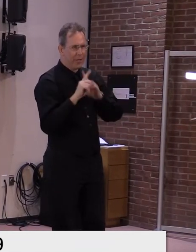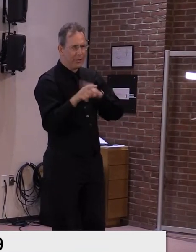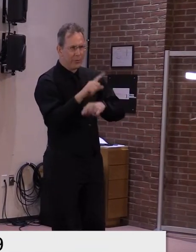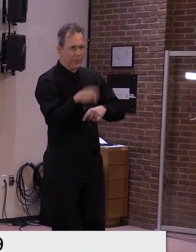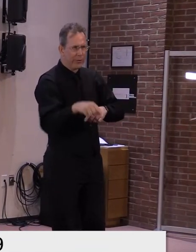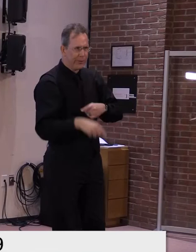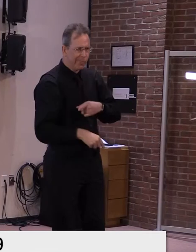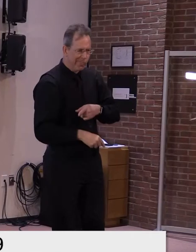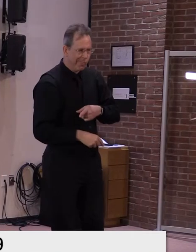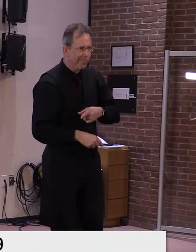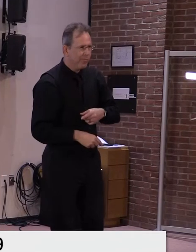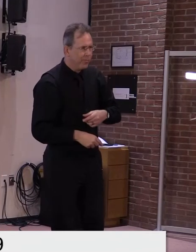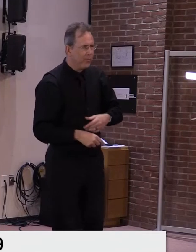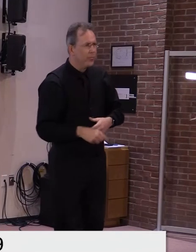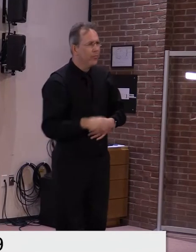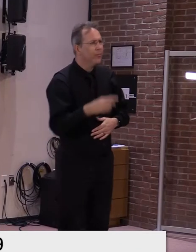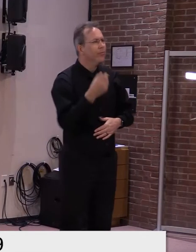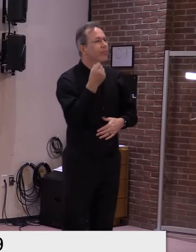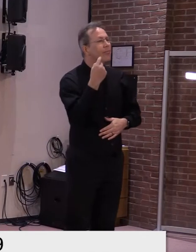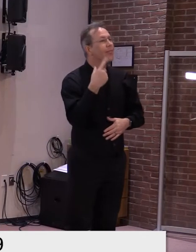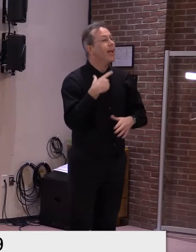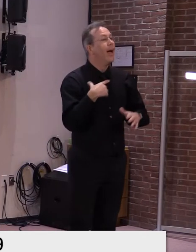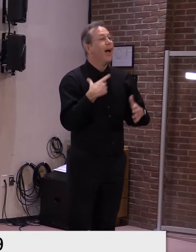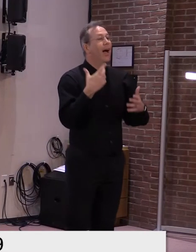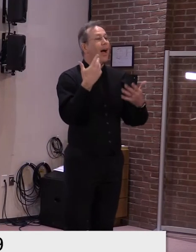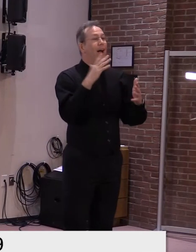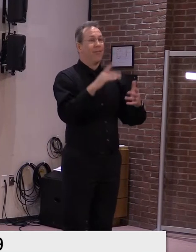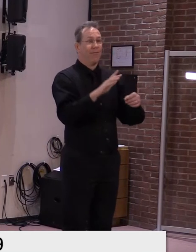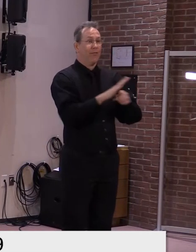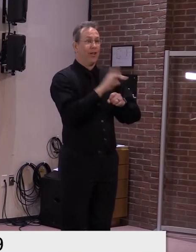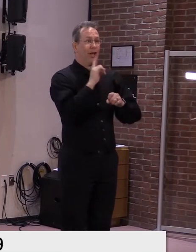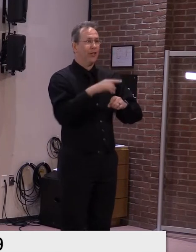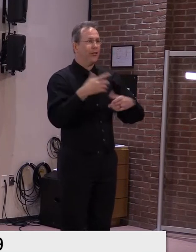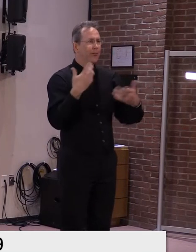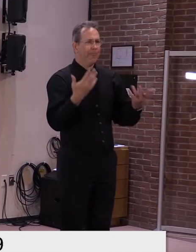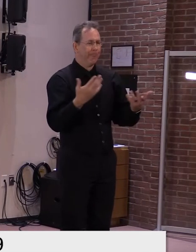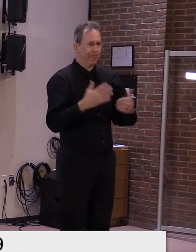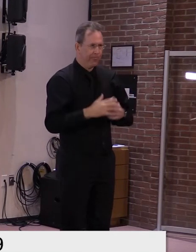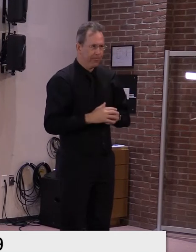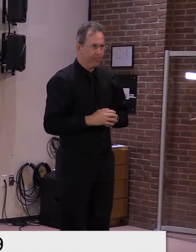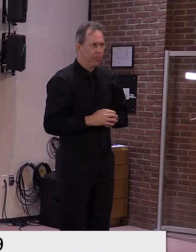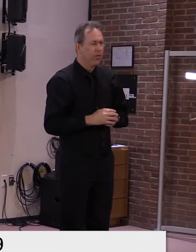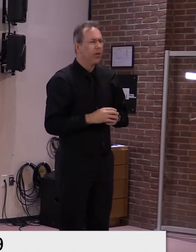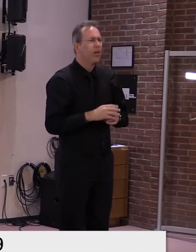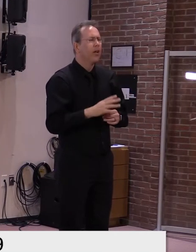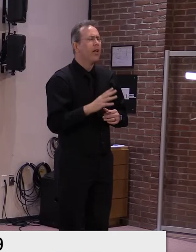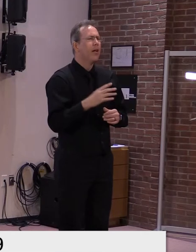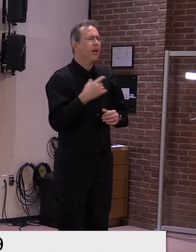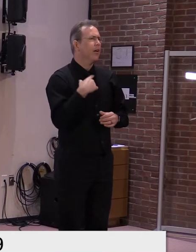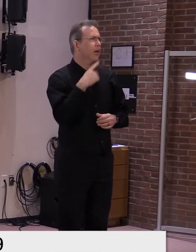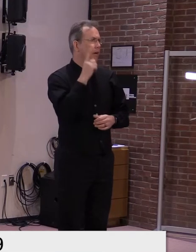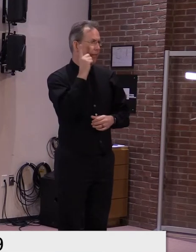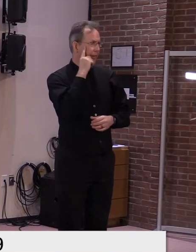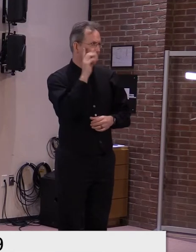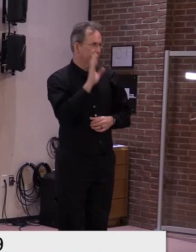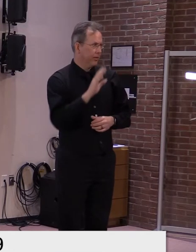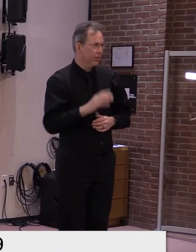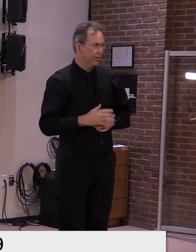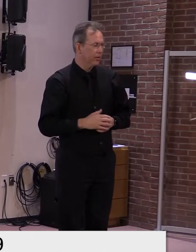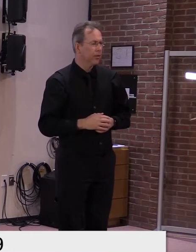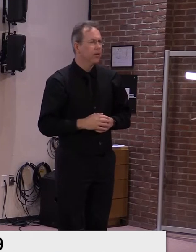all the answers to this particular question, but I think it is for all